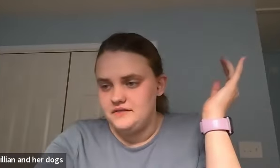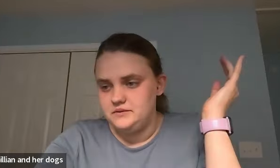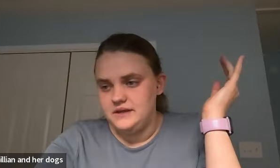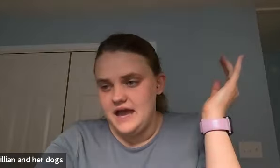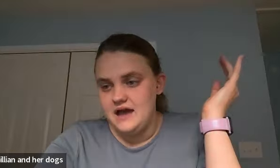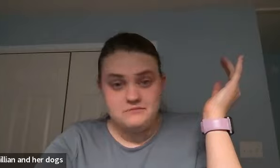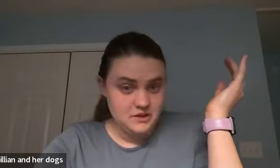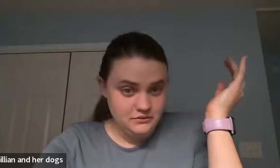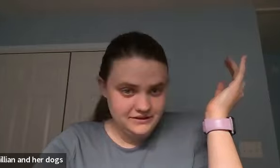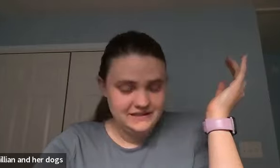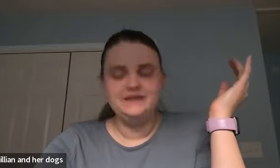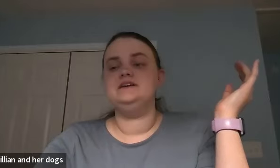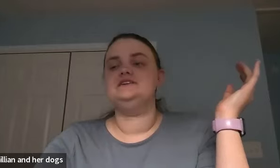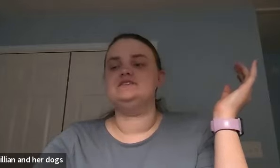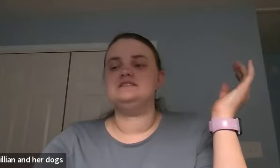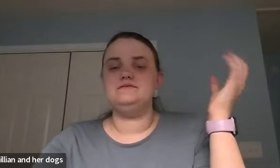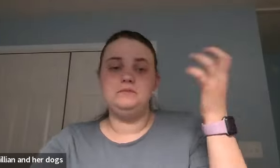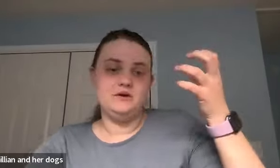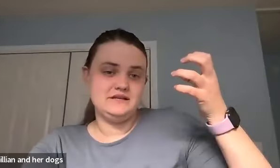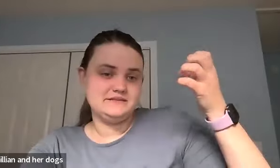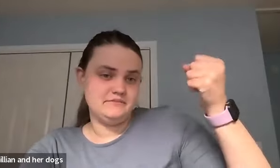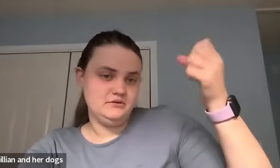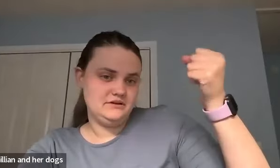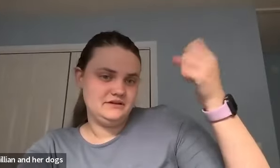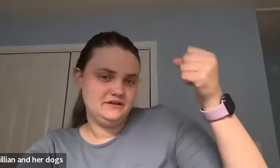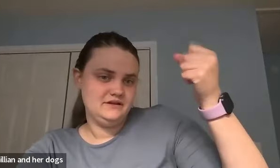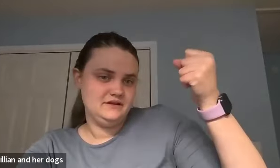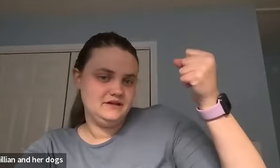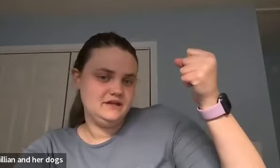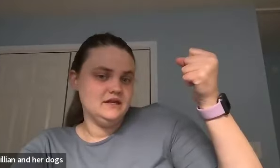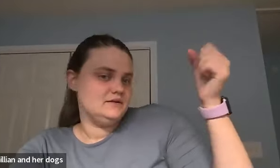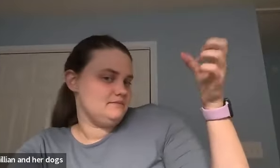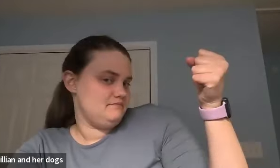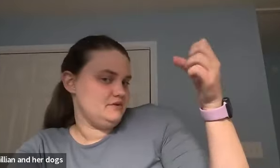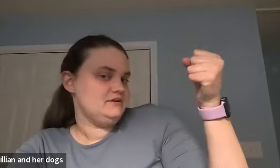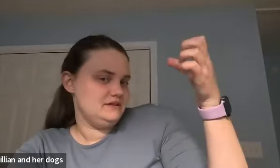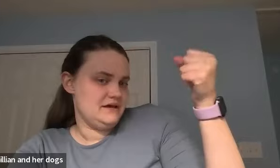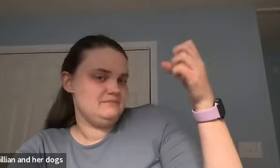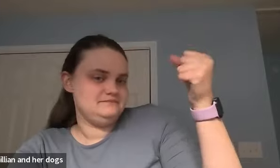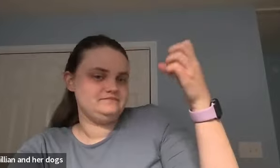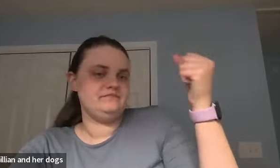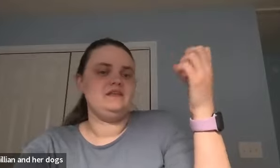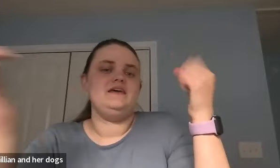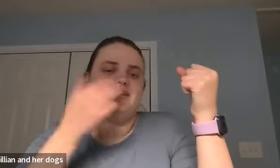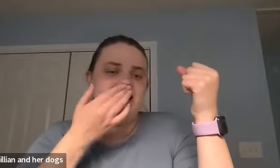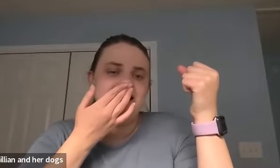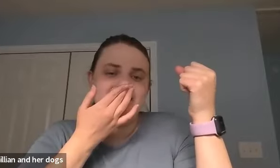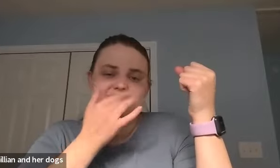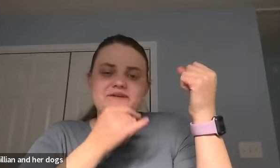Then we have milk. So the sign for milk is milk. Milk. Yep. And that is